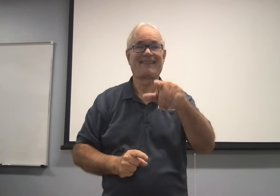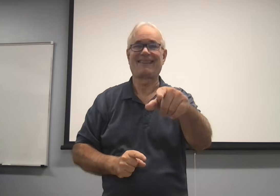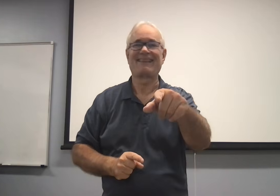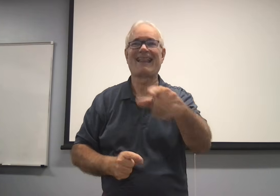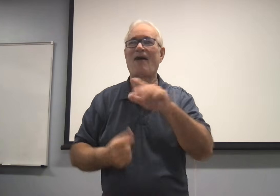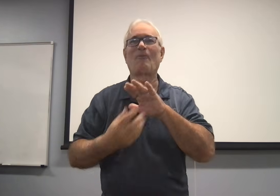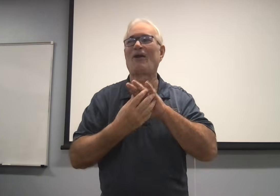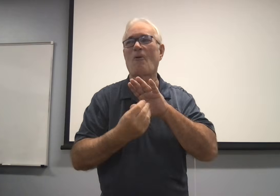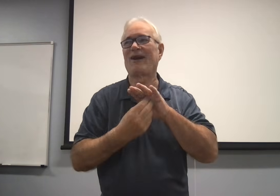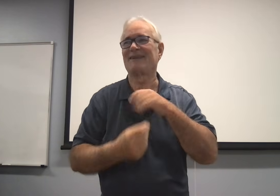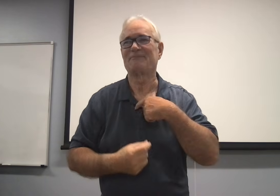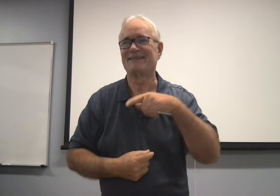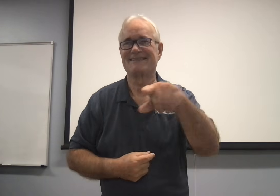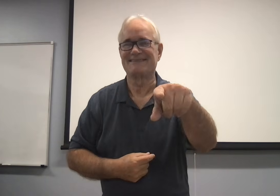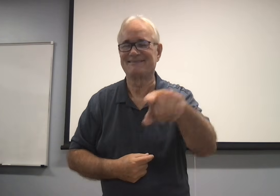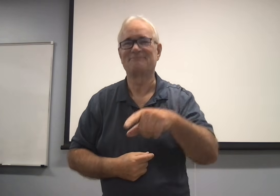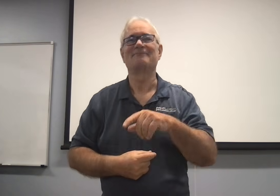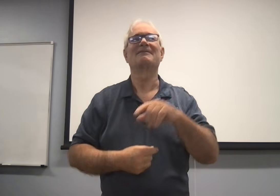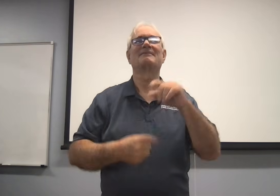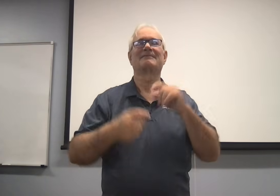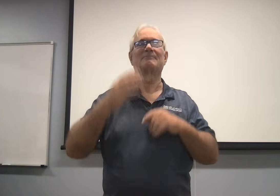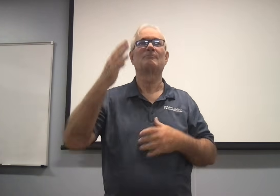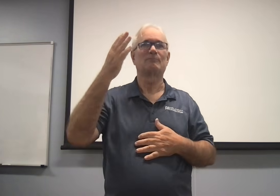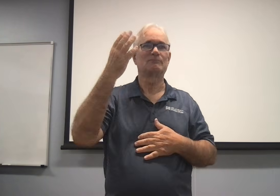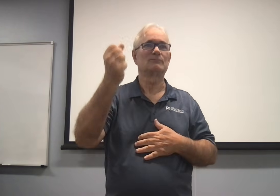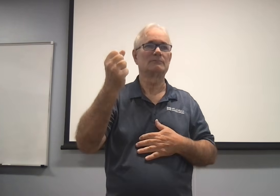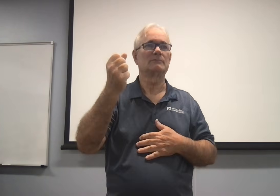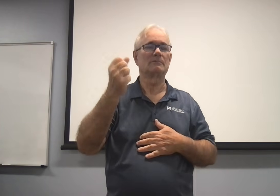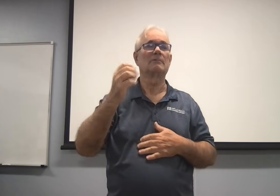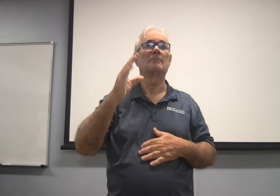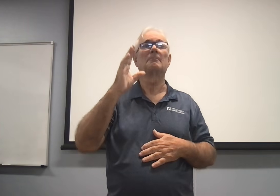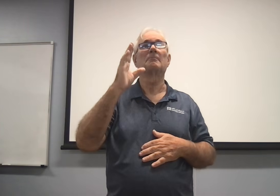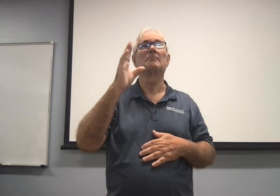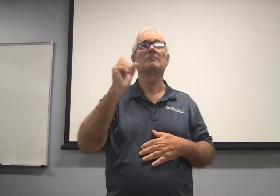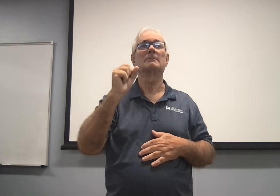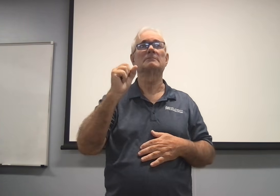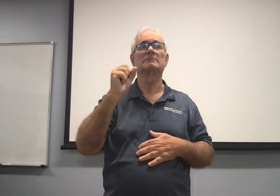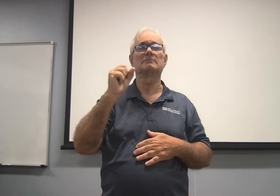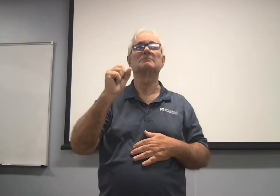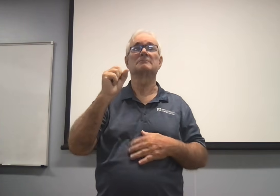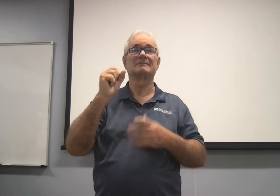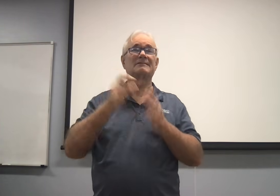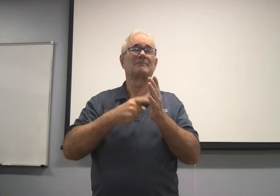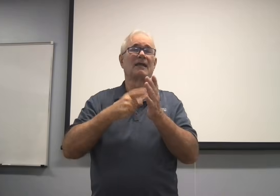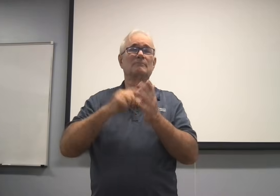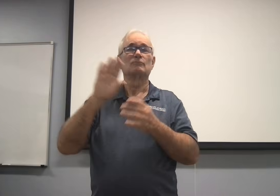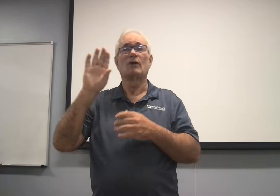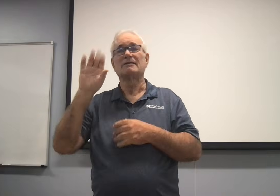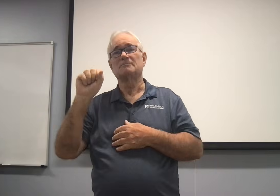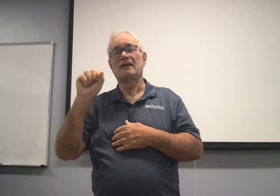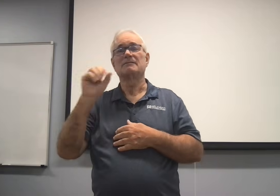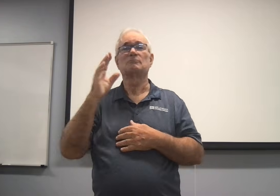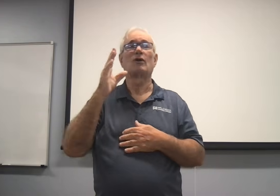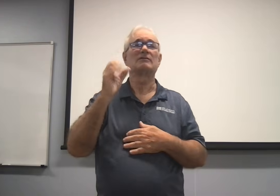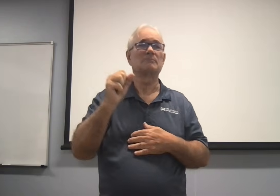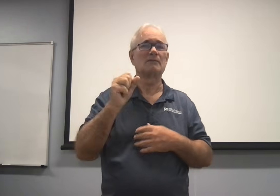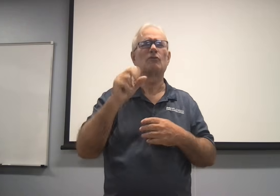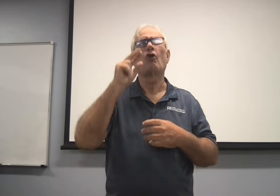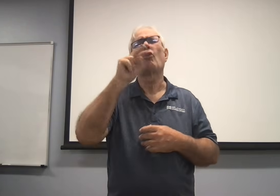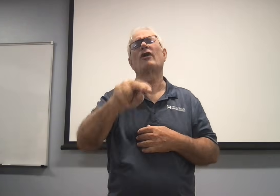okay. I don't want the recording to have that on there, but it means that. Exactly what you think. Sometimes it can be bright space or